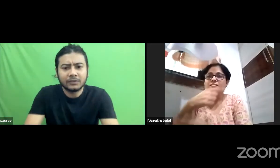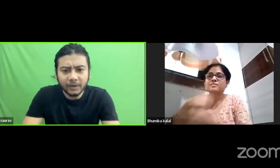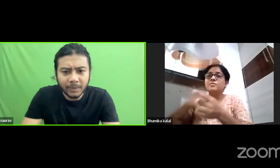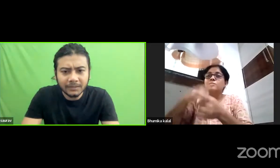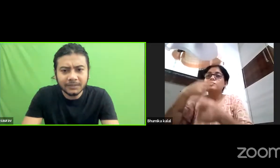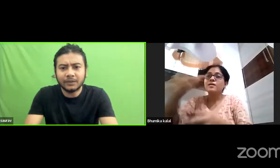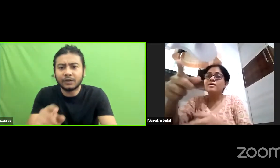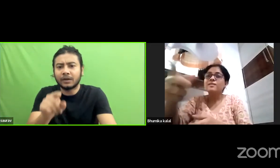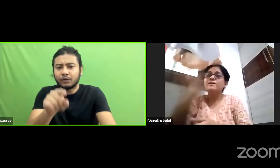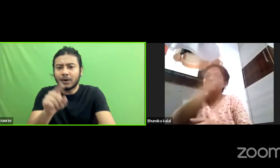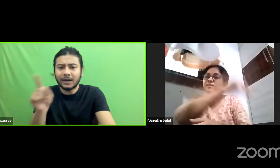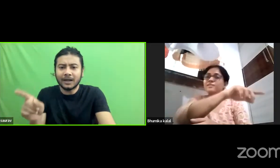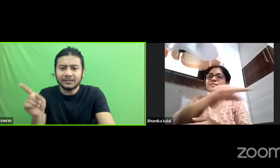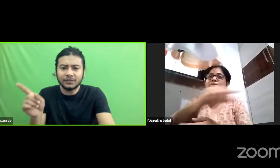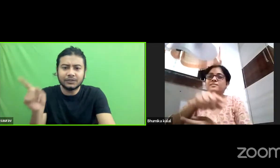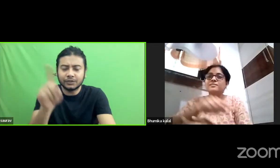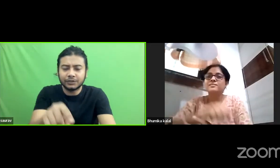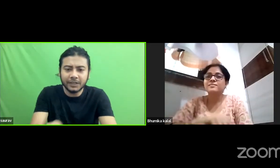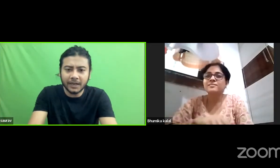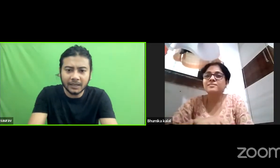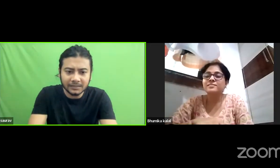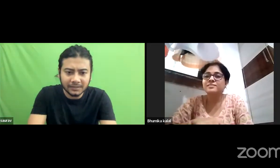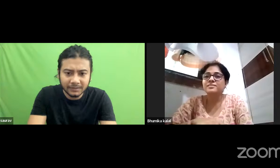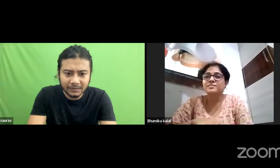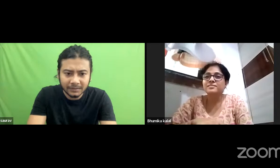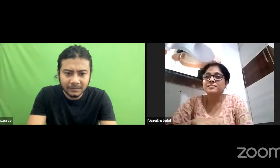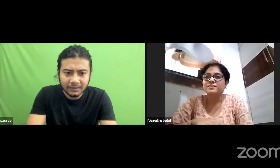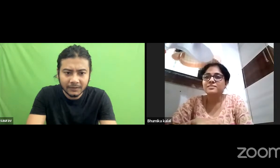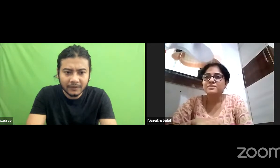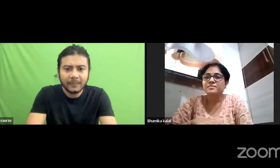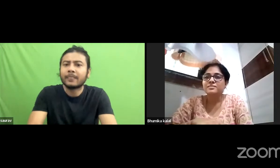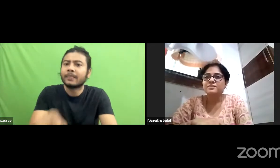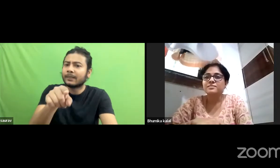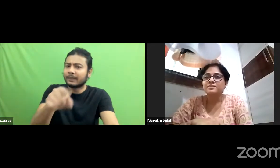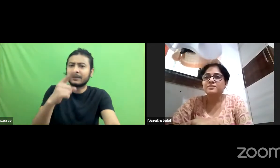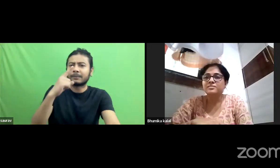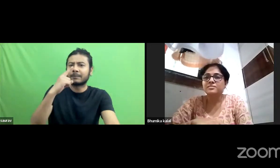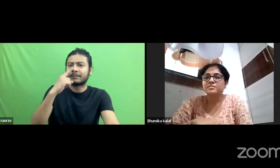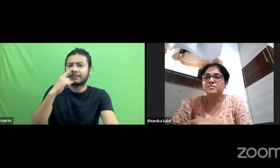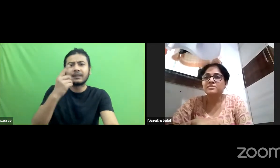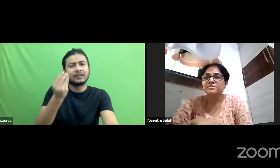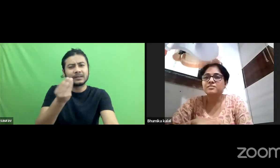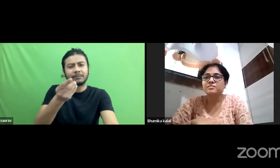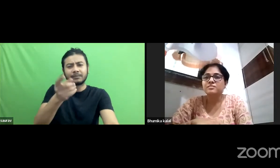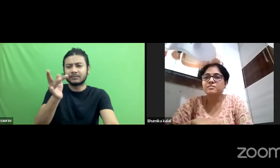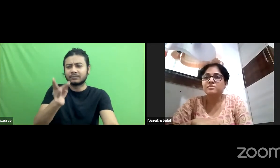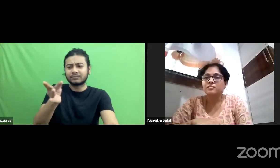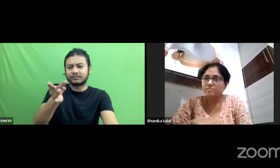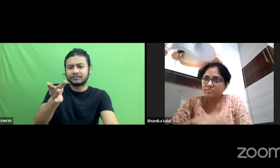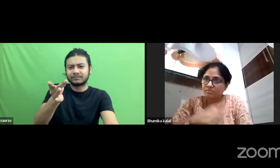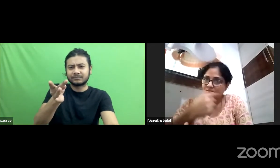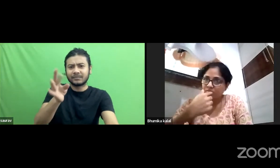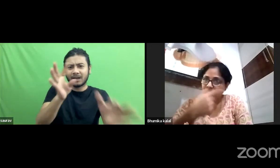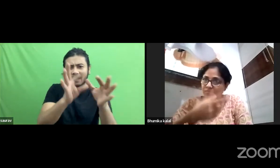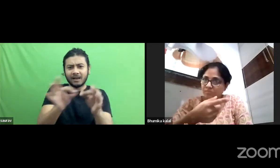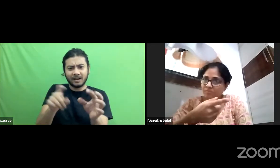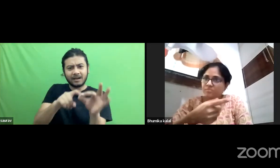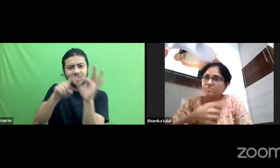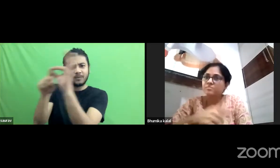Sorry, Mataji, you had asked or she had asked? No, she had asked about chanting, and I haven't yet got a